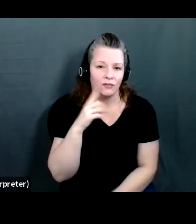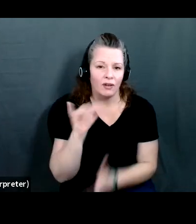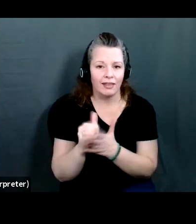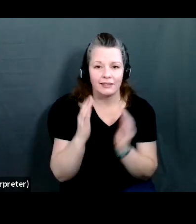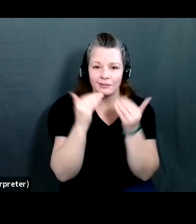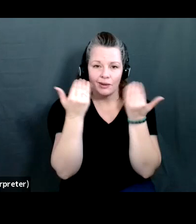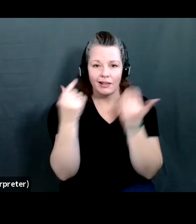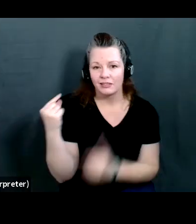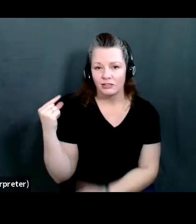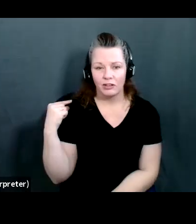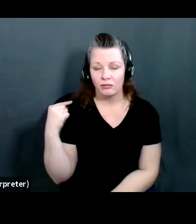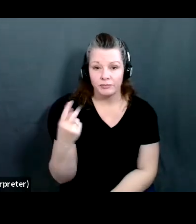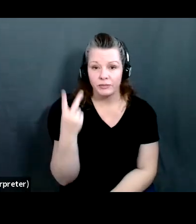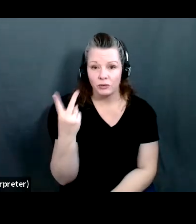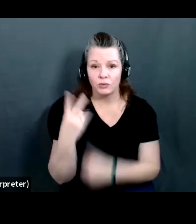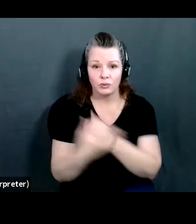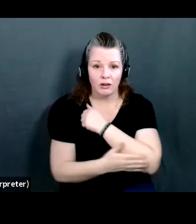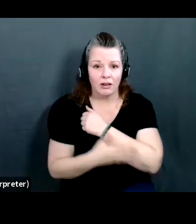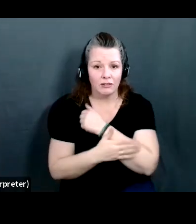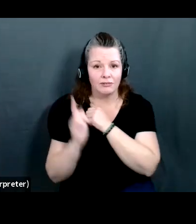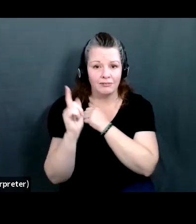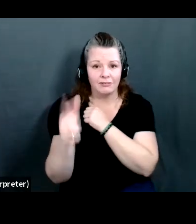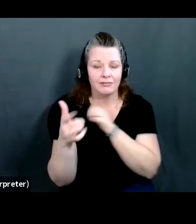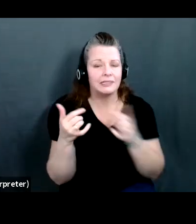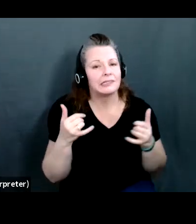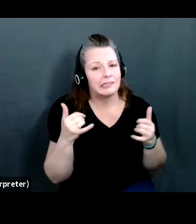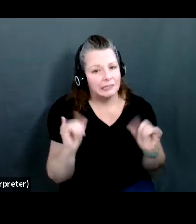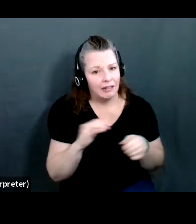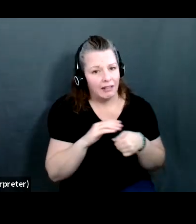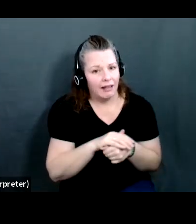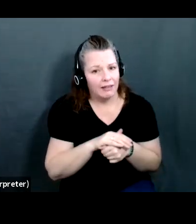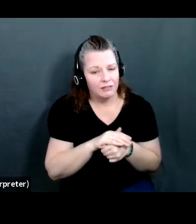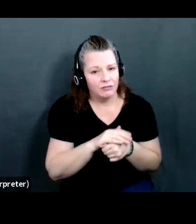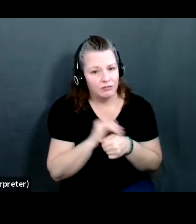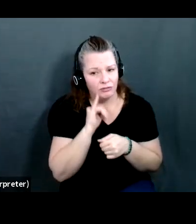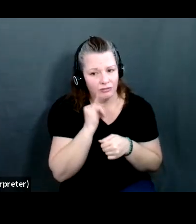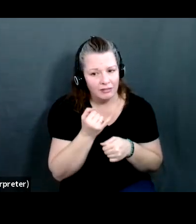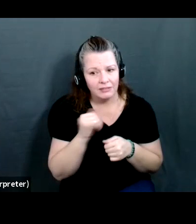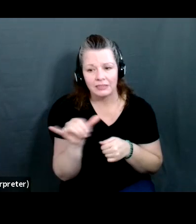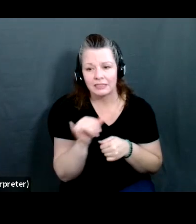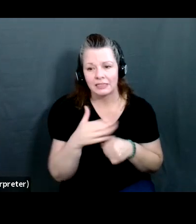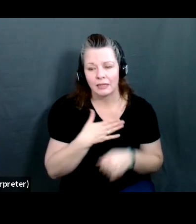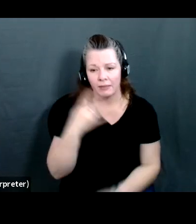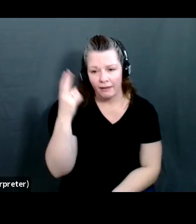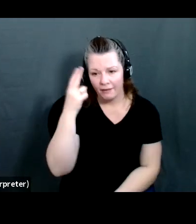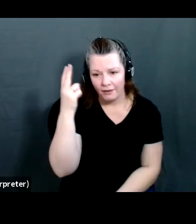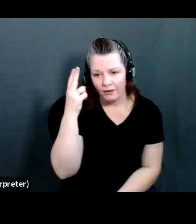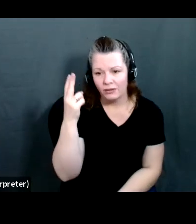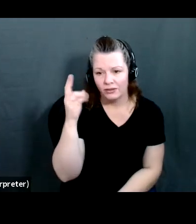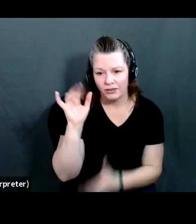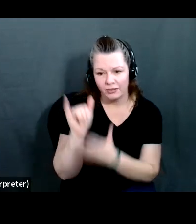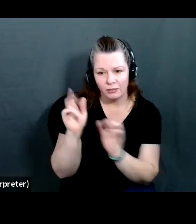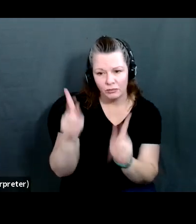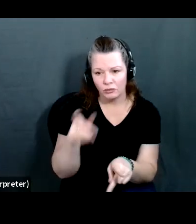Two countries later, I still hide my jealousies. Like my uncle, the one who would